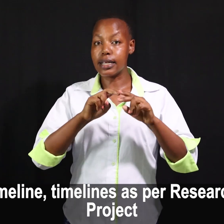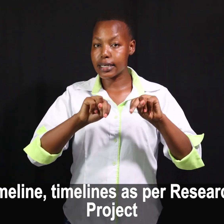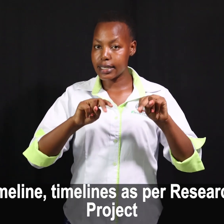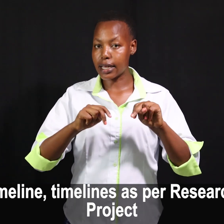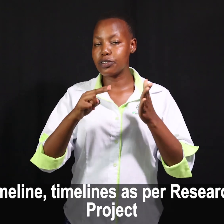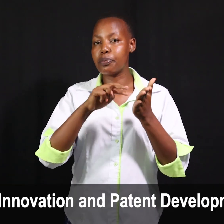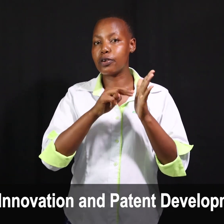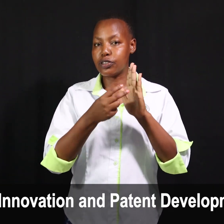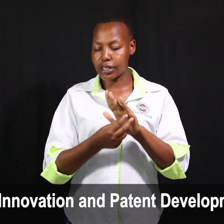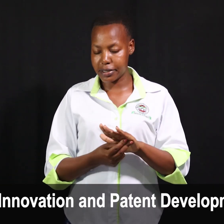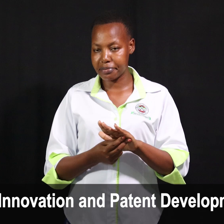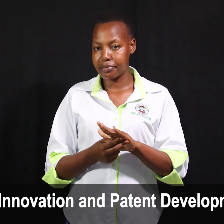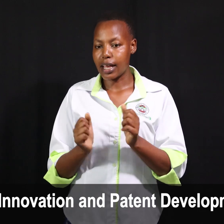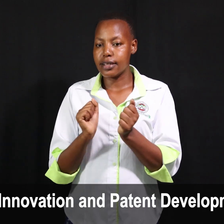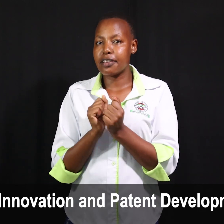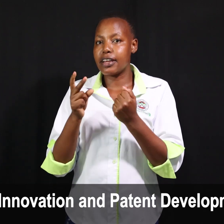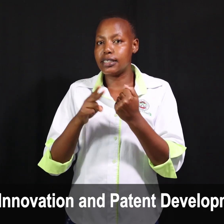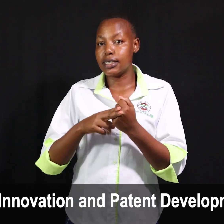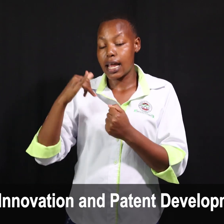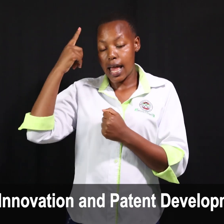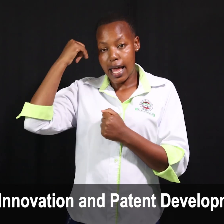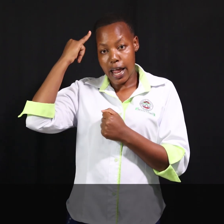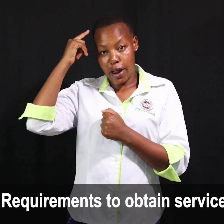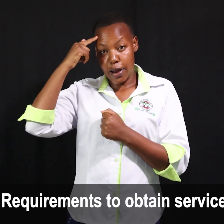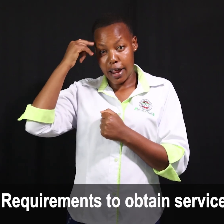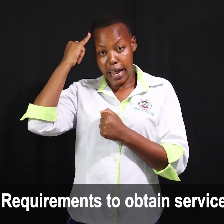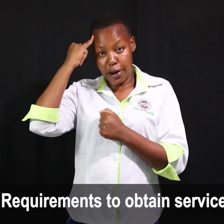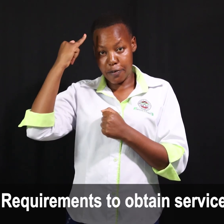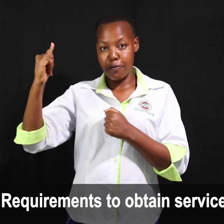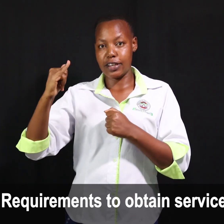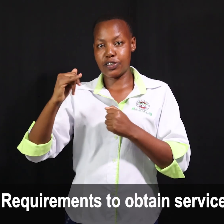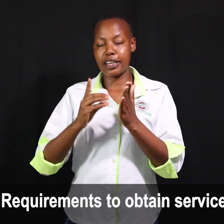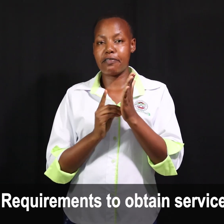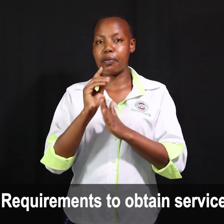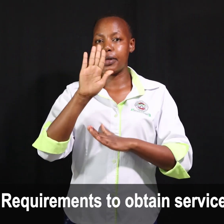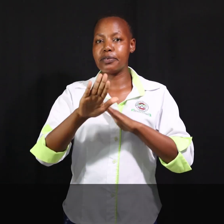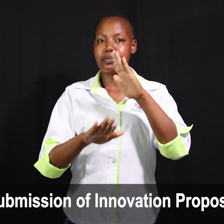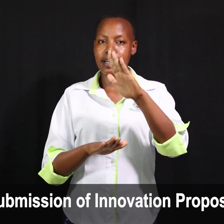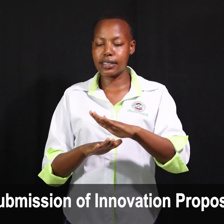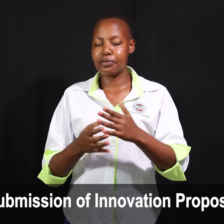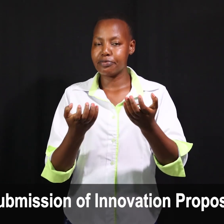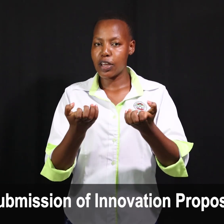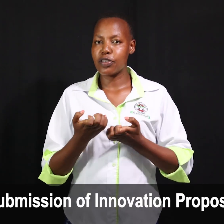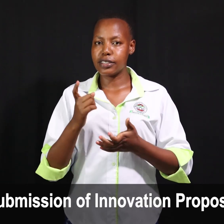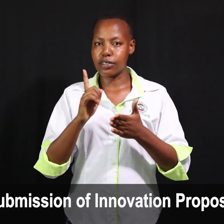17. Innovation and patent development. Requirement to obtain service. Submission of innovation